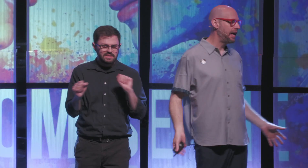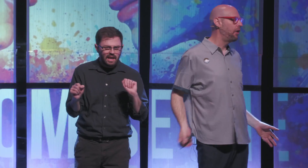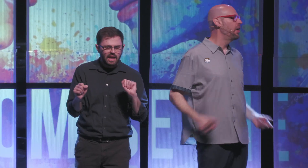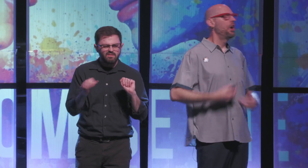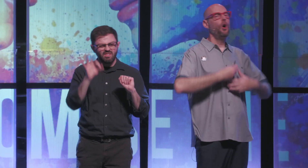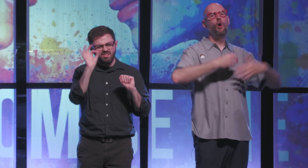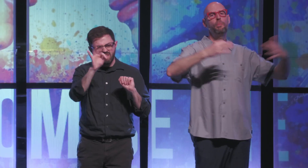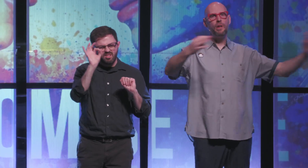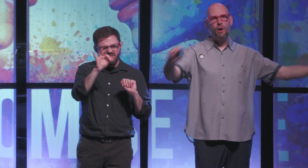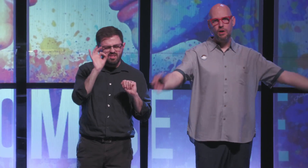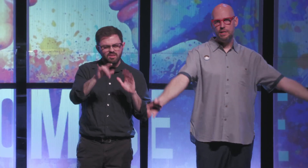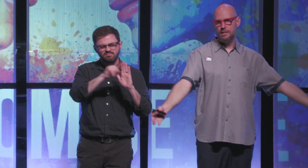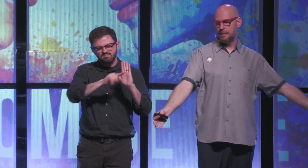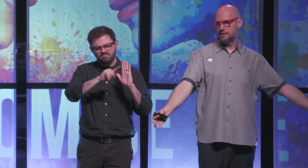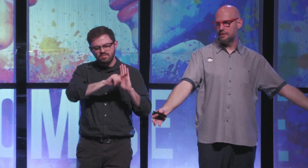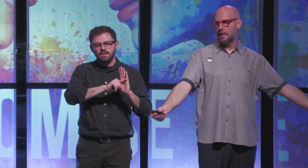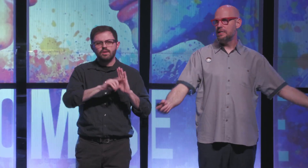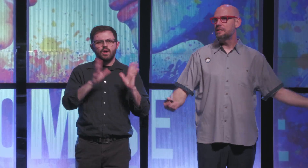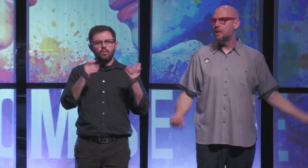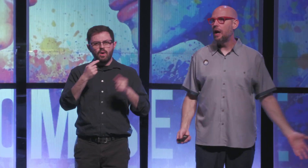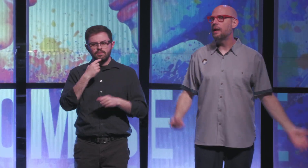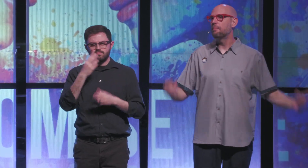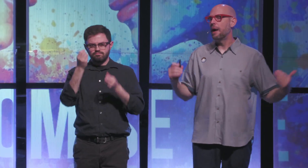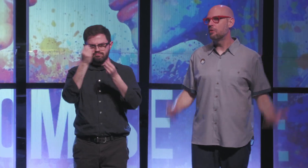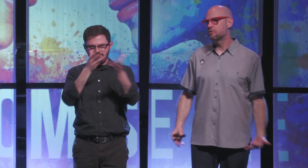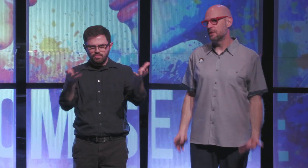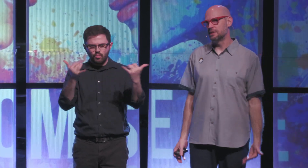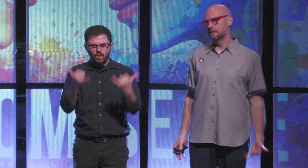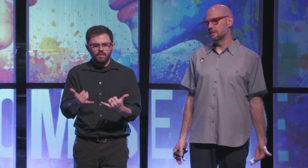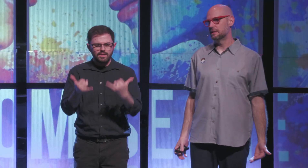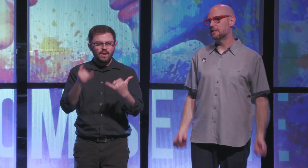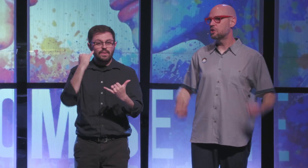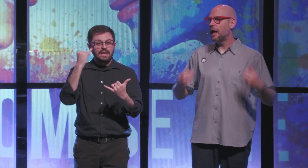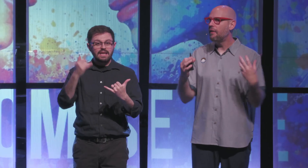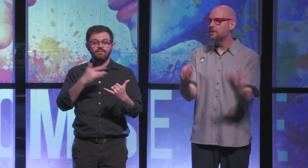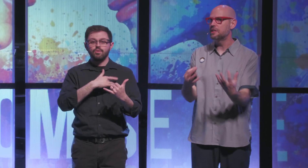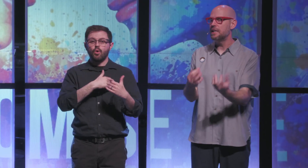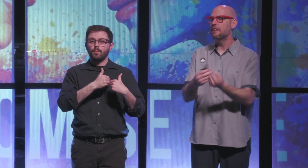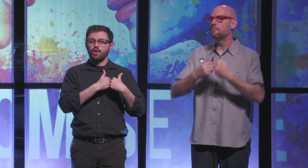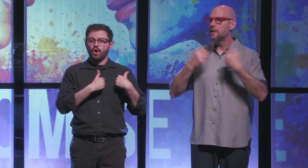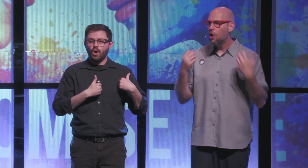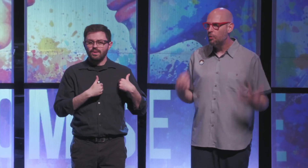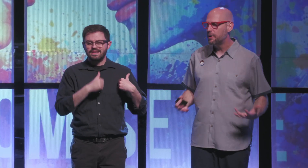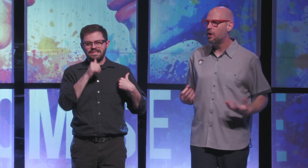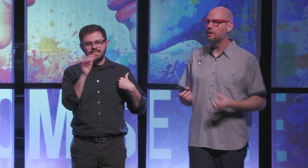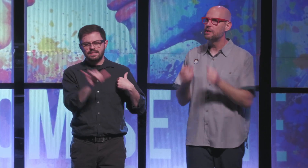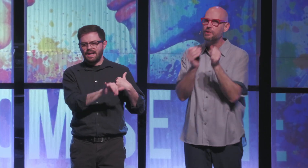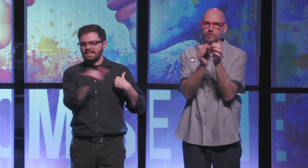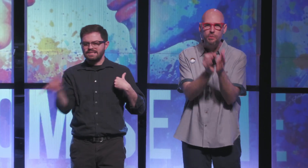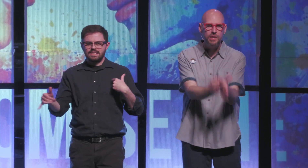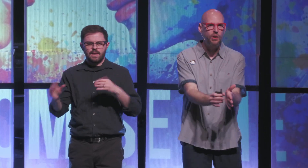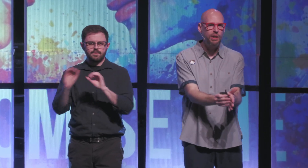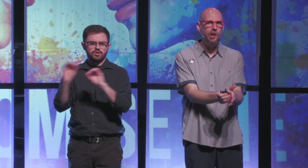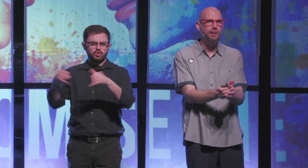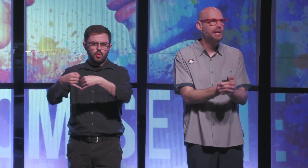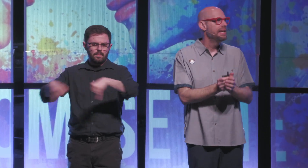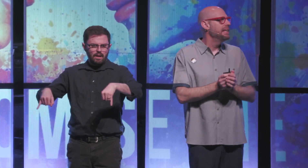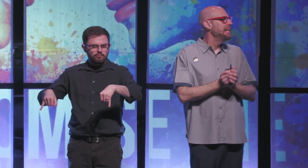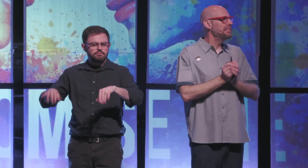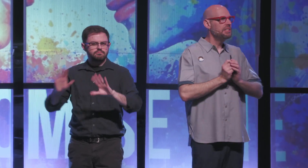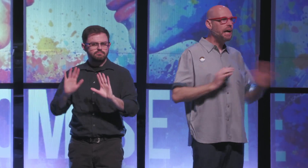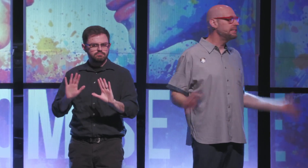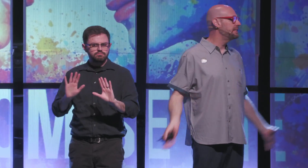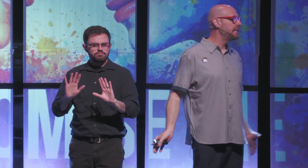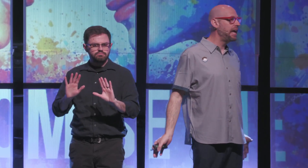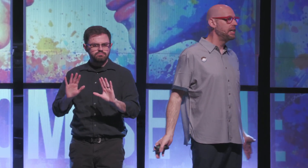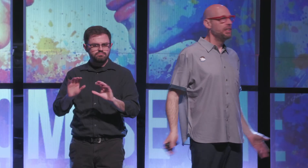right now, open-heartedness is not boundarylessness. The challenge today of being open-hearted, of living with a guarded heart,